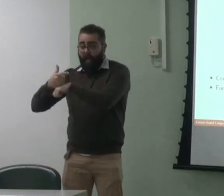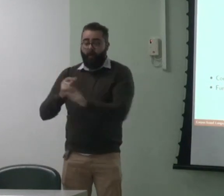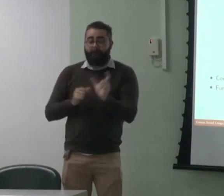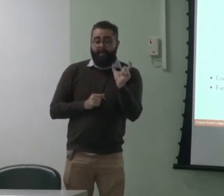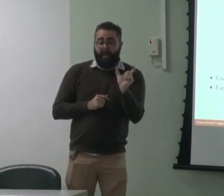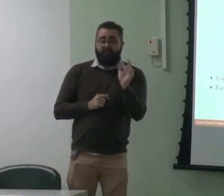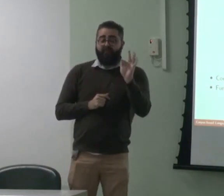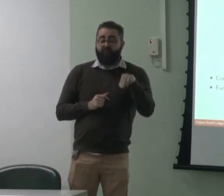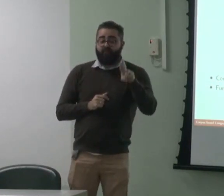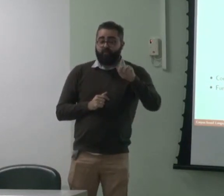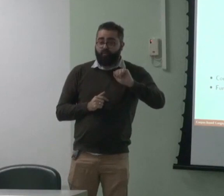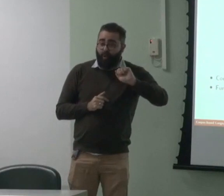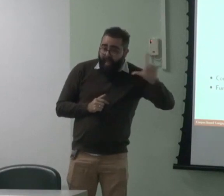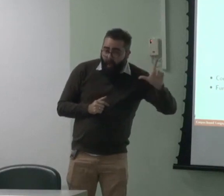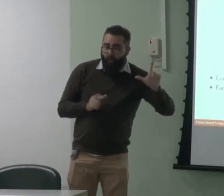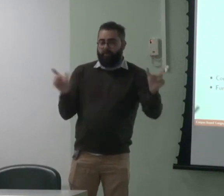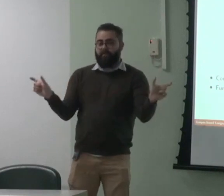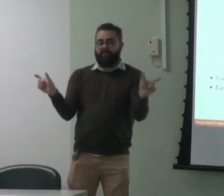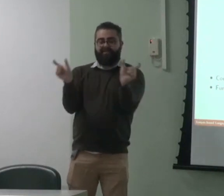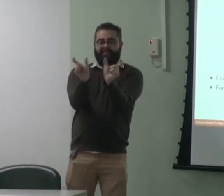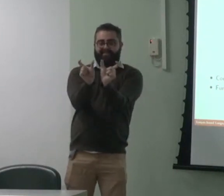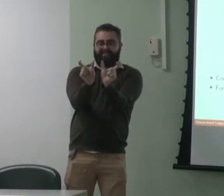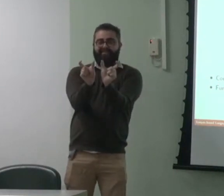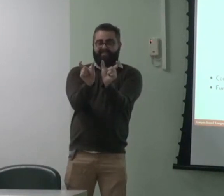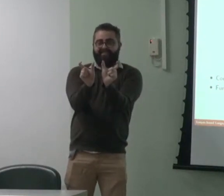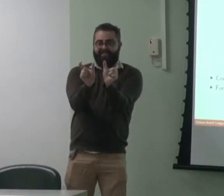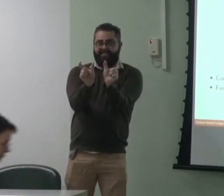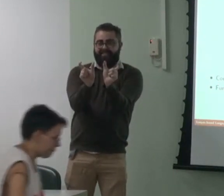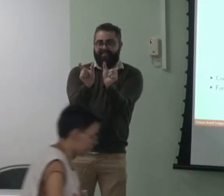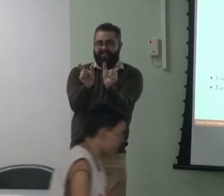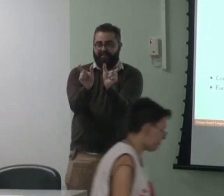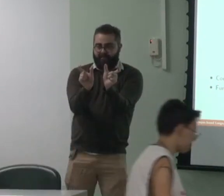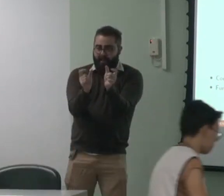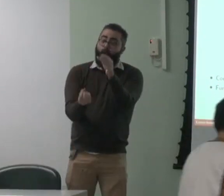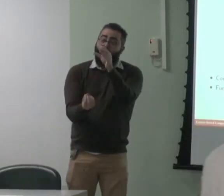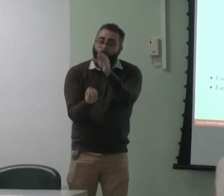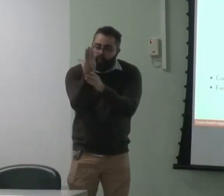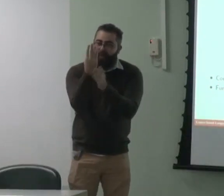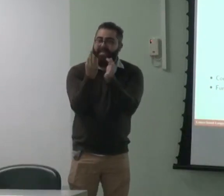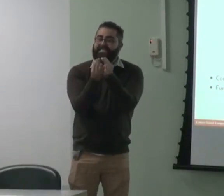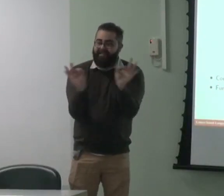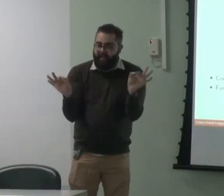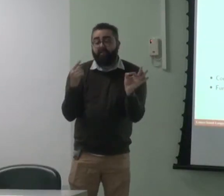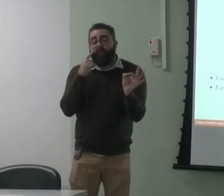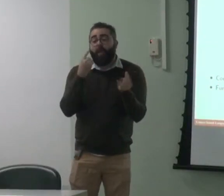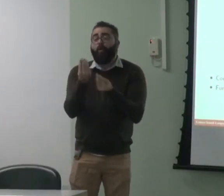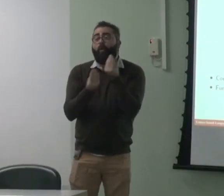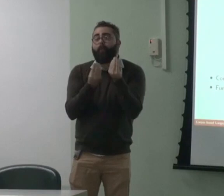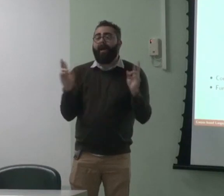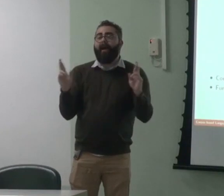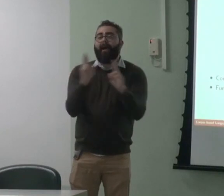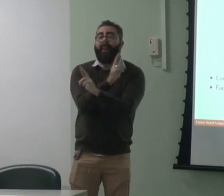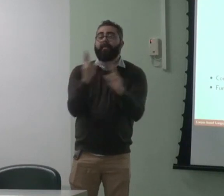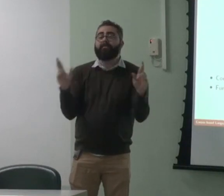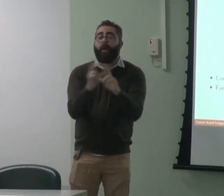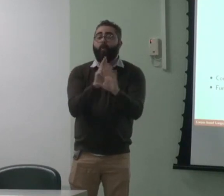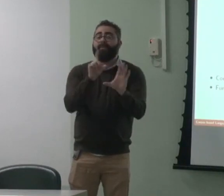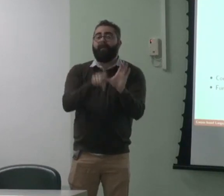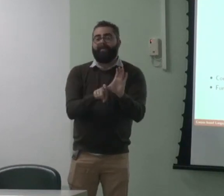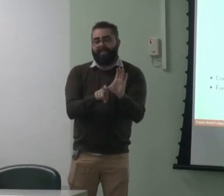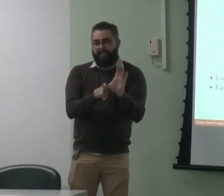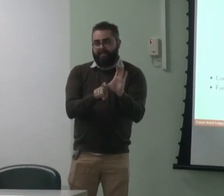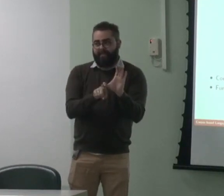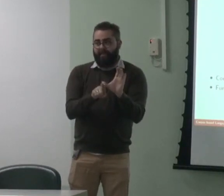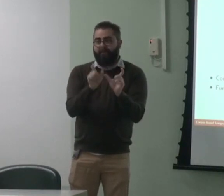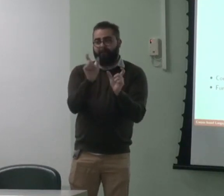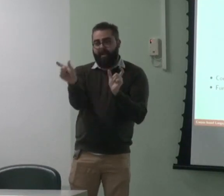controversial in the context of other frameworks where people try to use dependencies to express syntax,